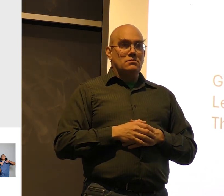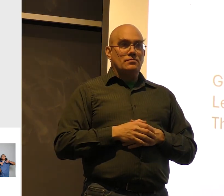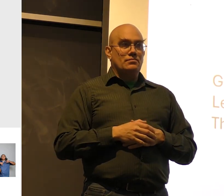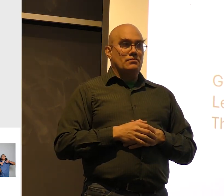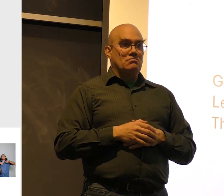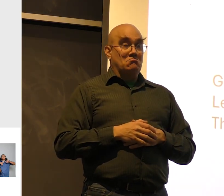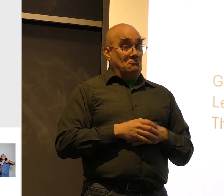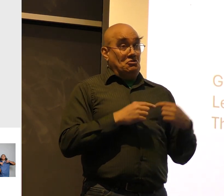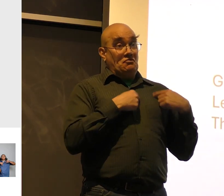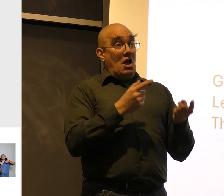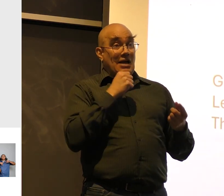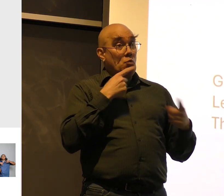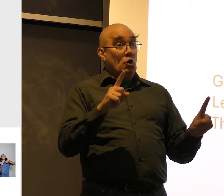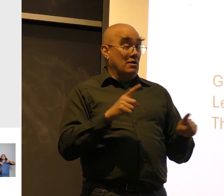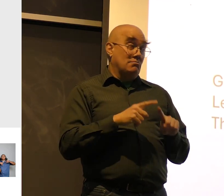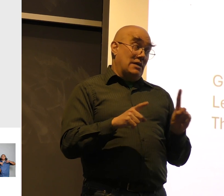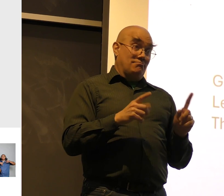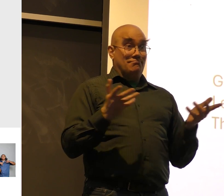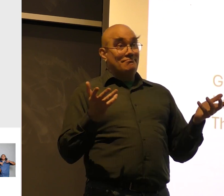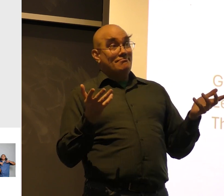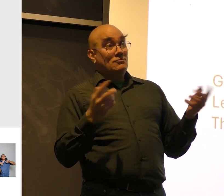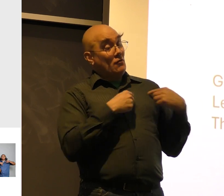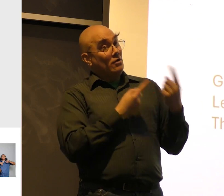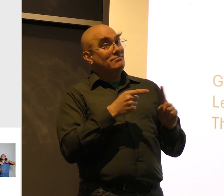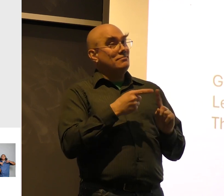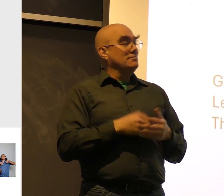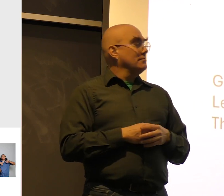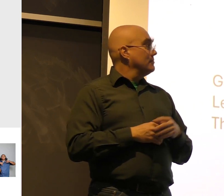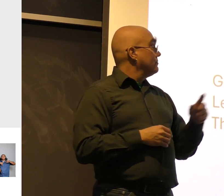some kind of external force out there. And so far, none of that has worked, but so far.